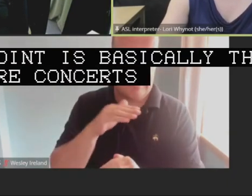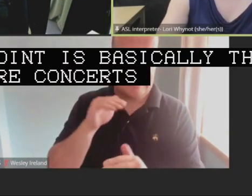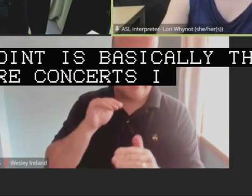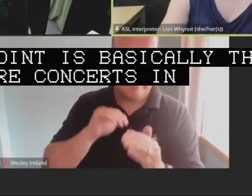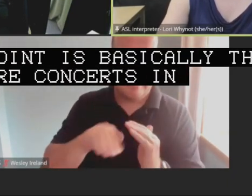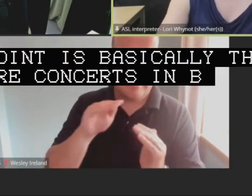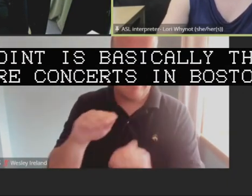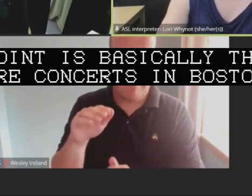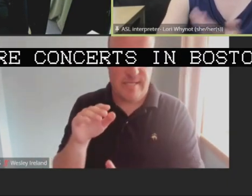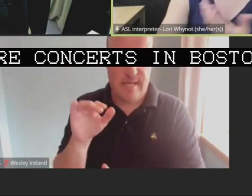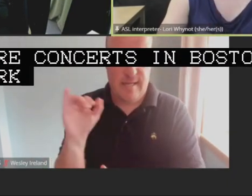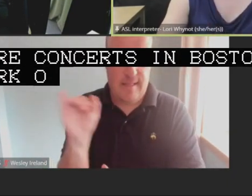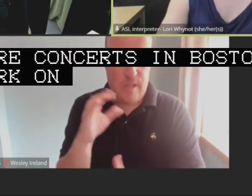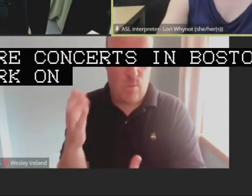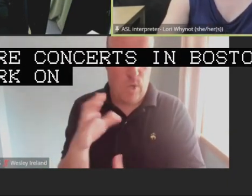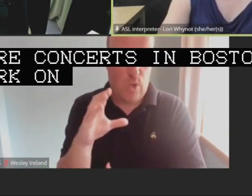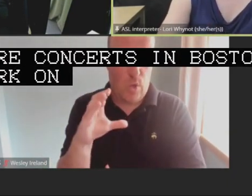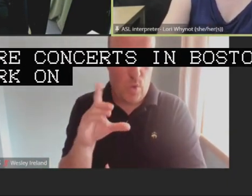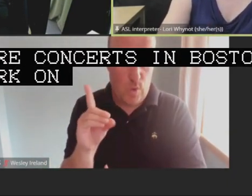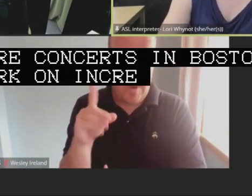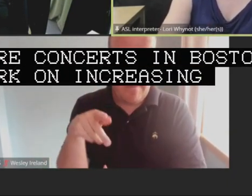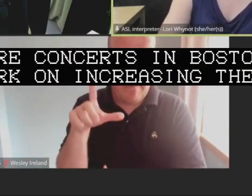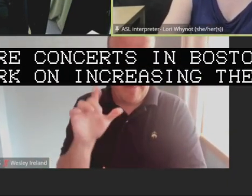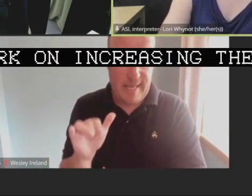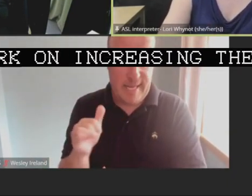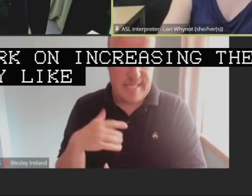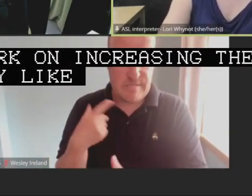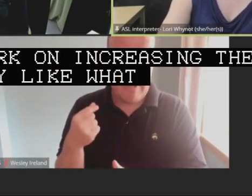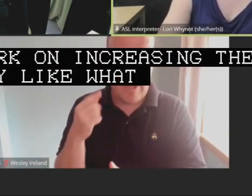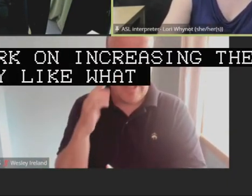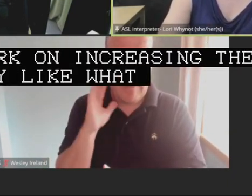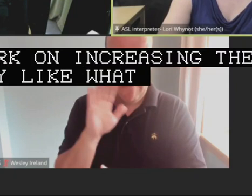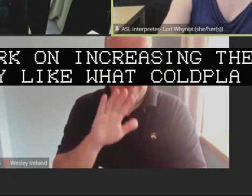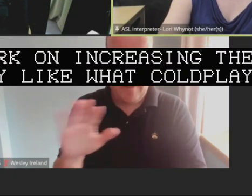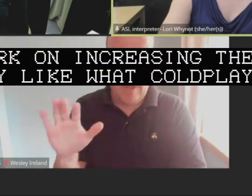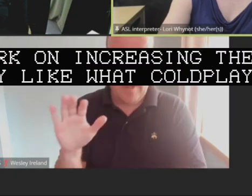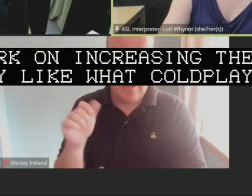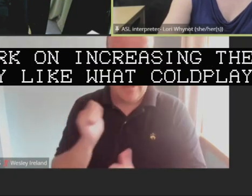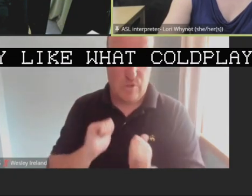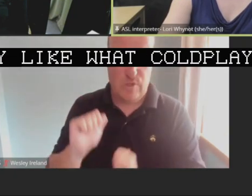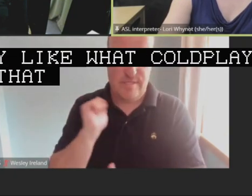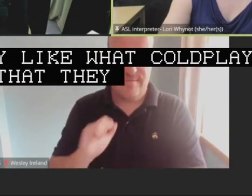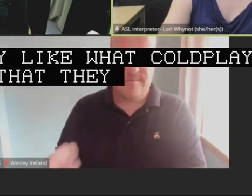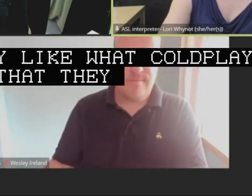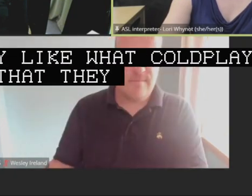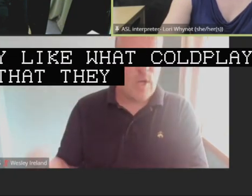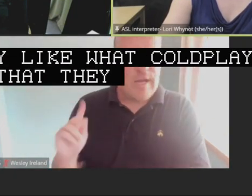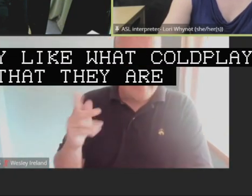increasing accessibility, like what Coldplay is saying that they're doing. They've been doing this for their shows.